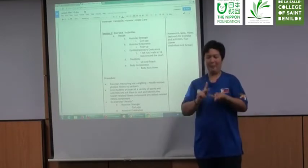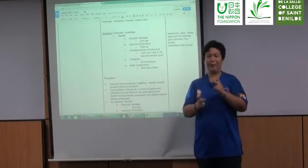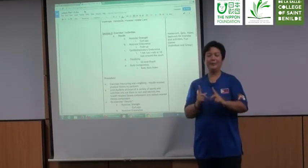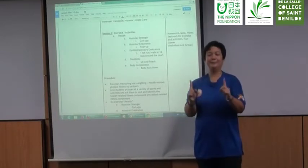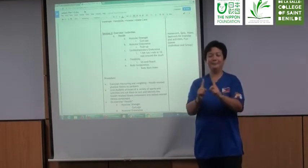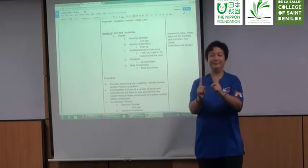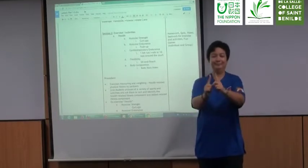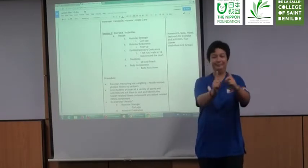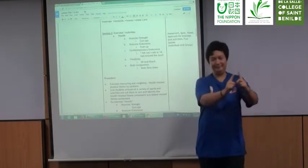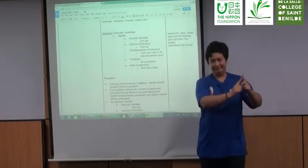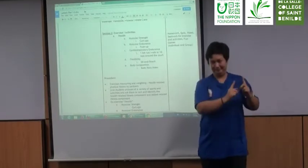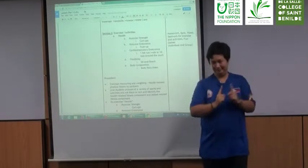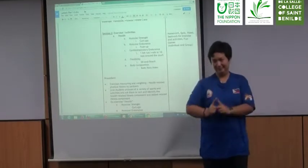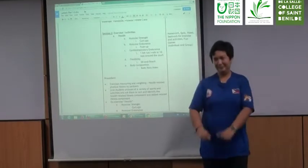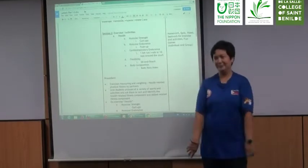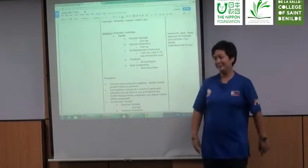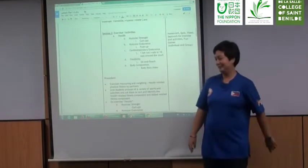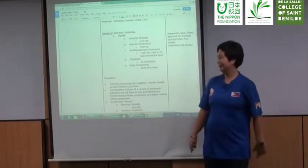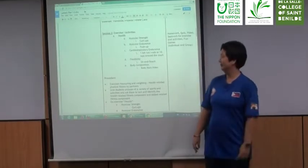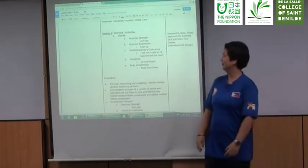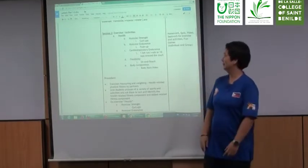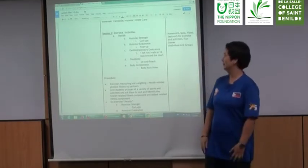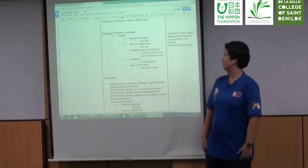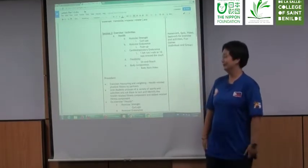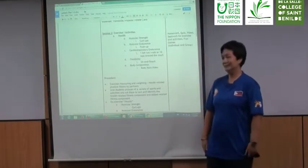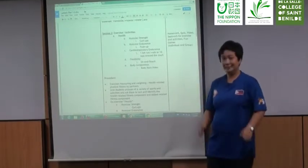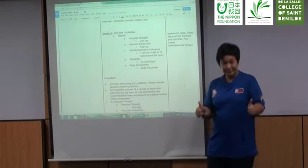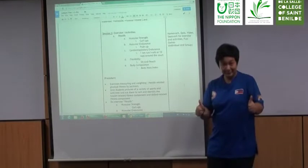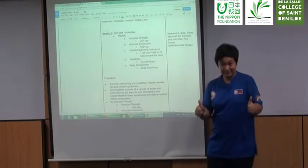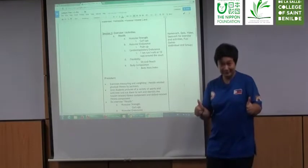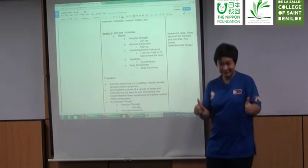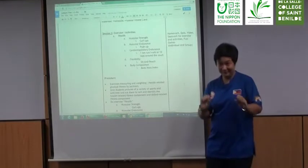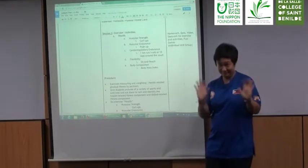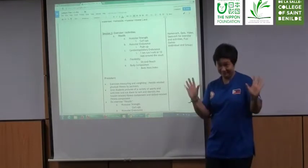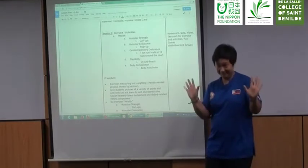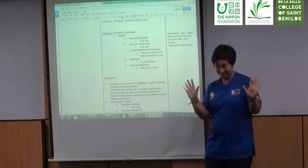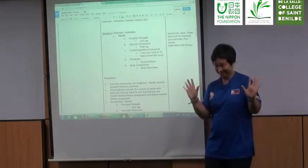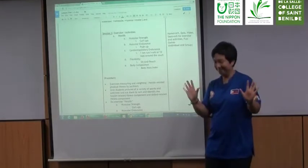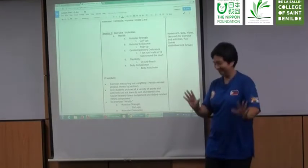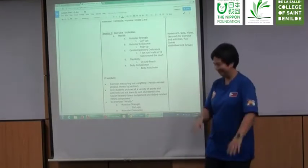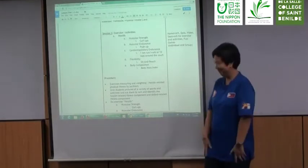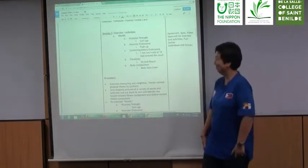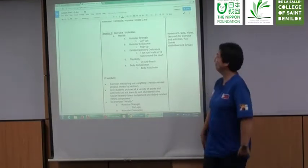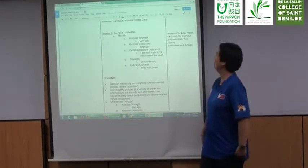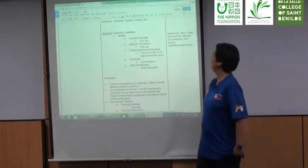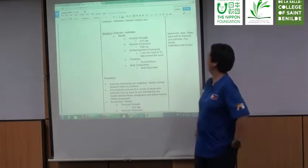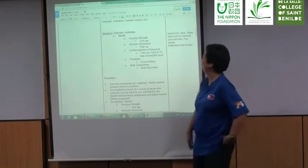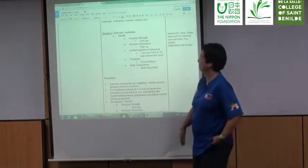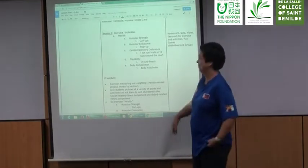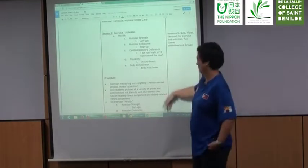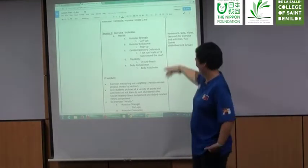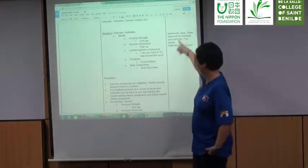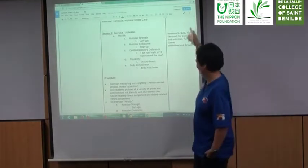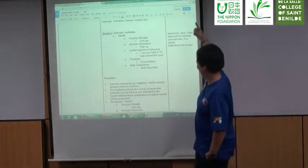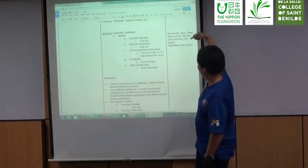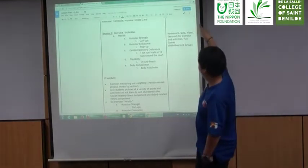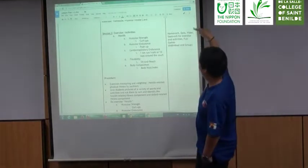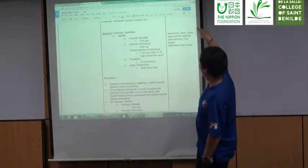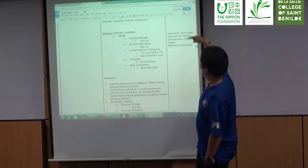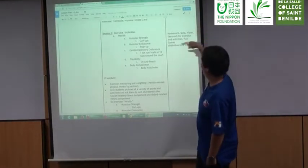use as for that activity. With his partner, so I think there's so